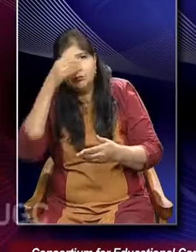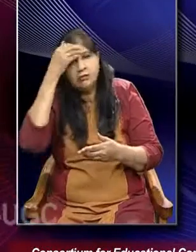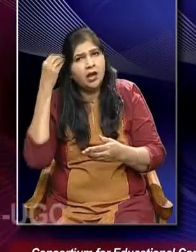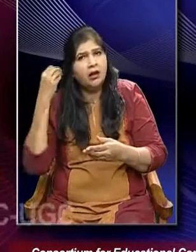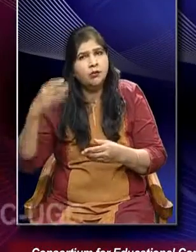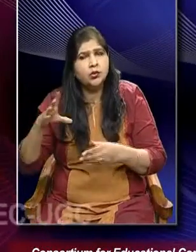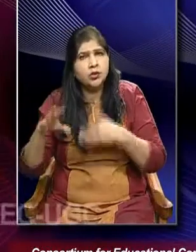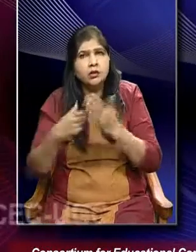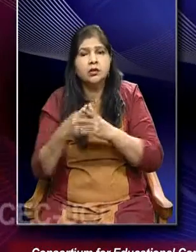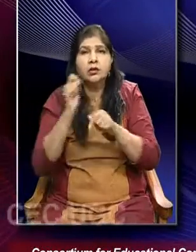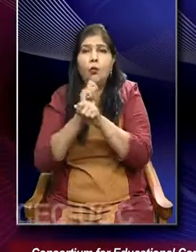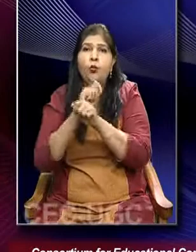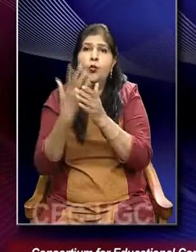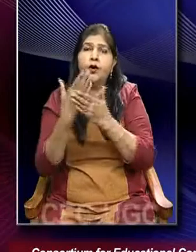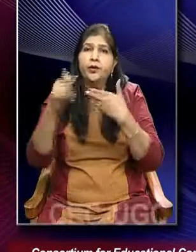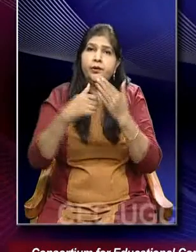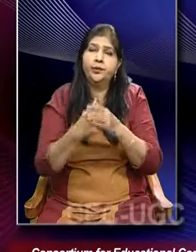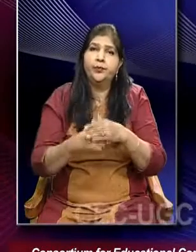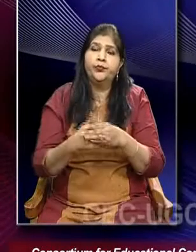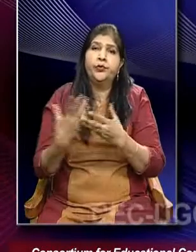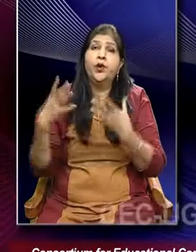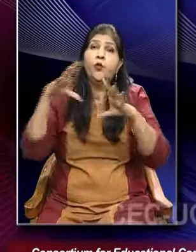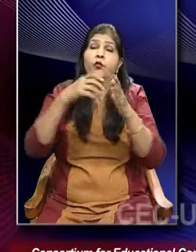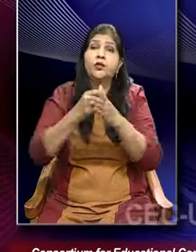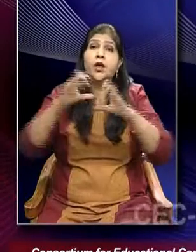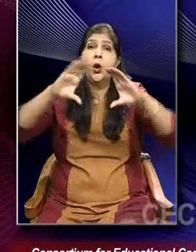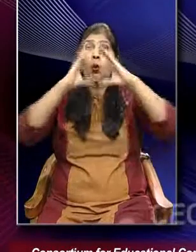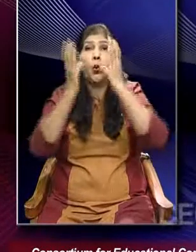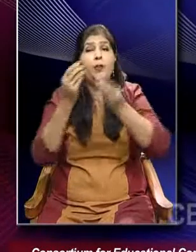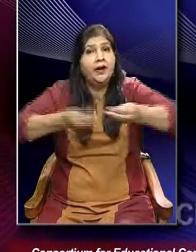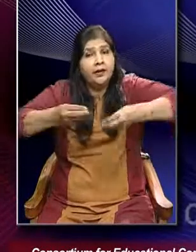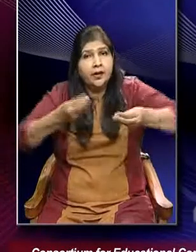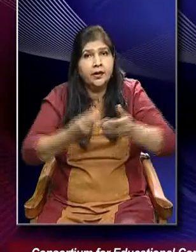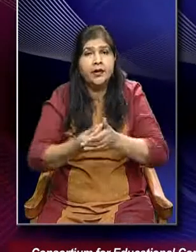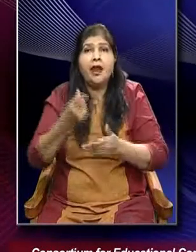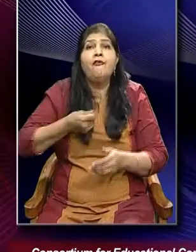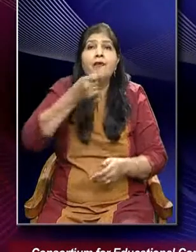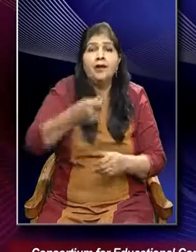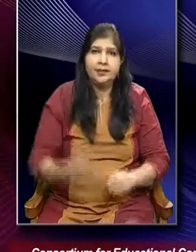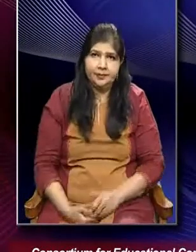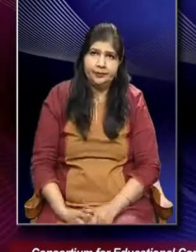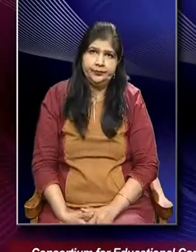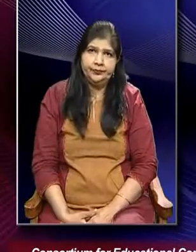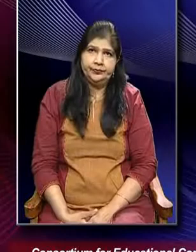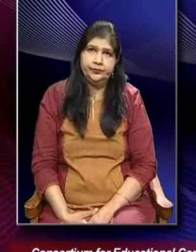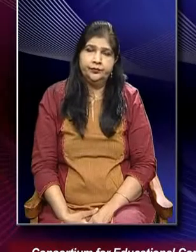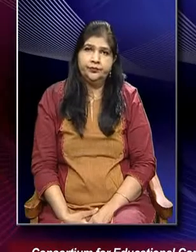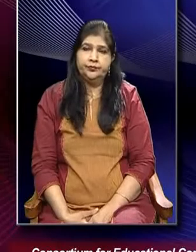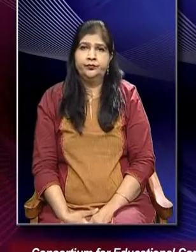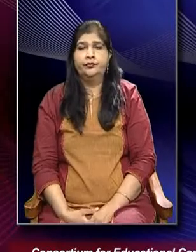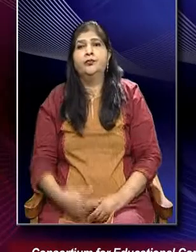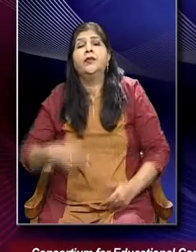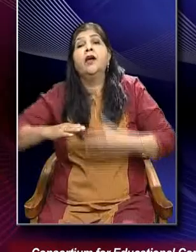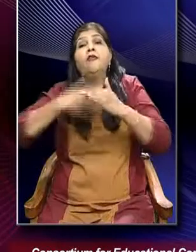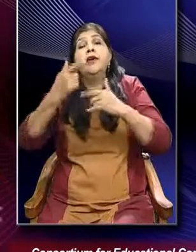the working of forces of global trade and finance. Taking the